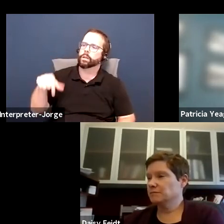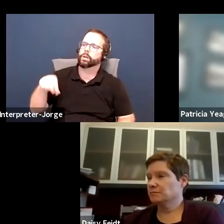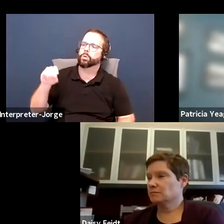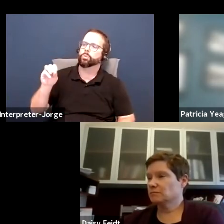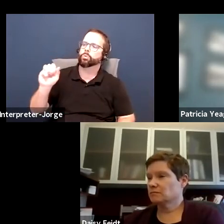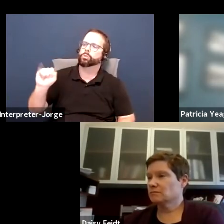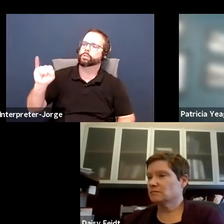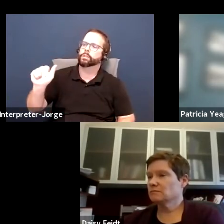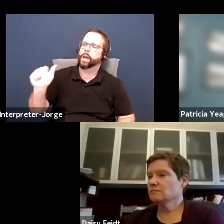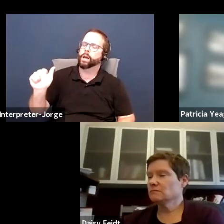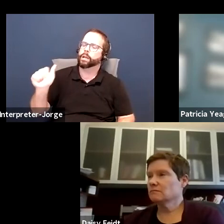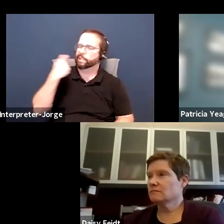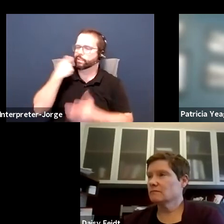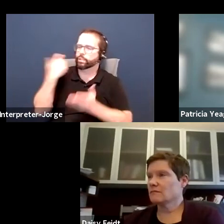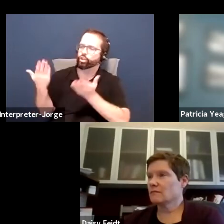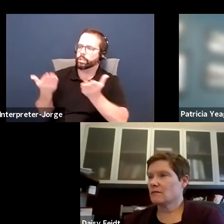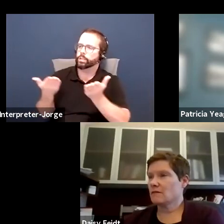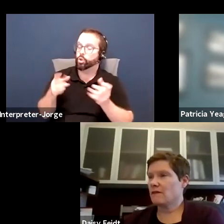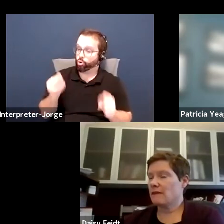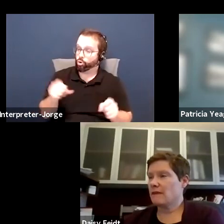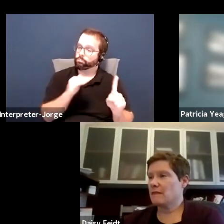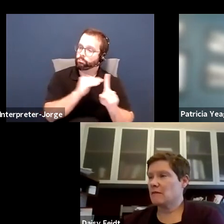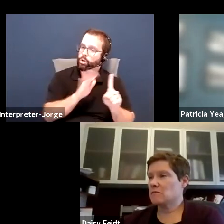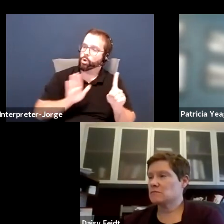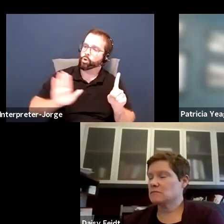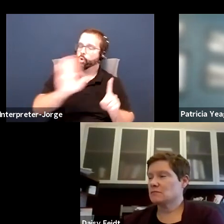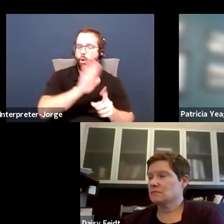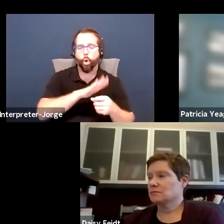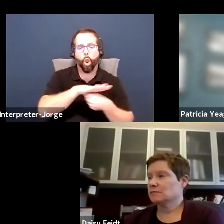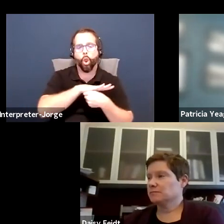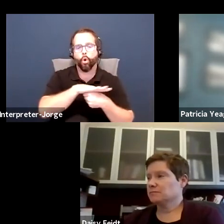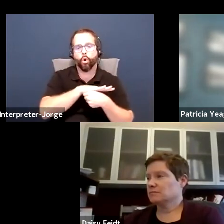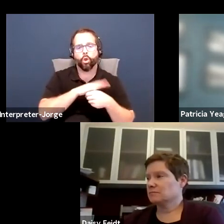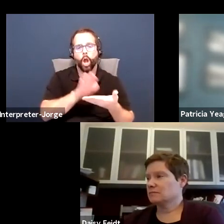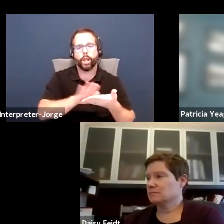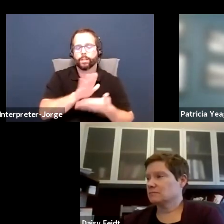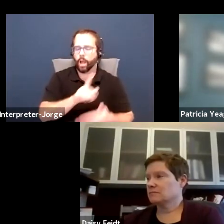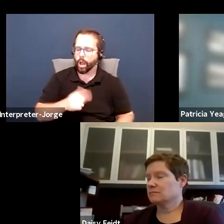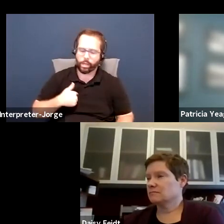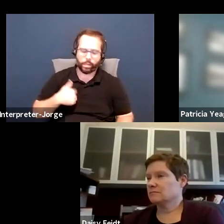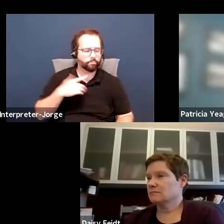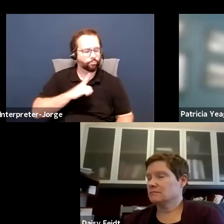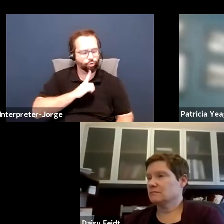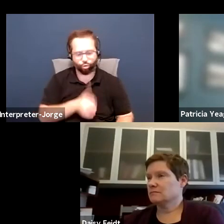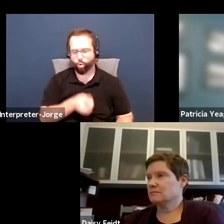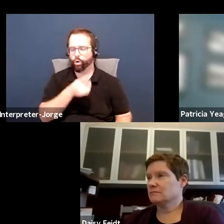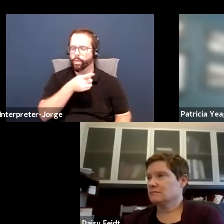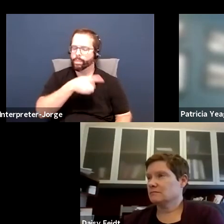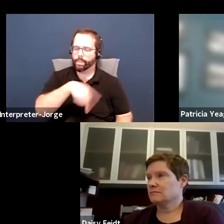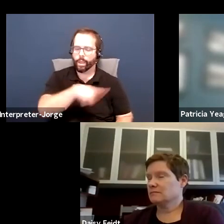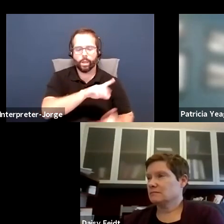your local college. I'm pretty sure they have a statistics program there. And they